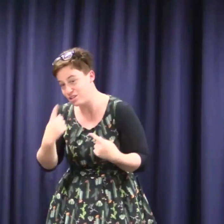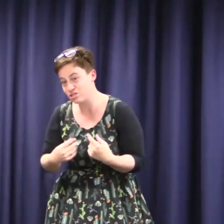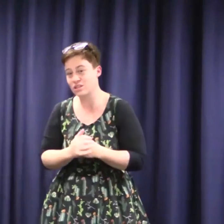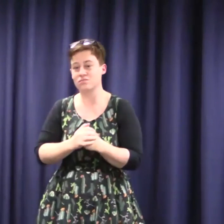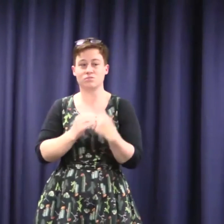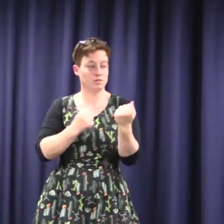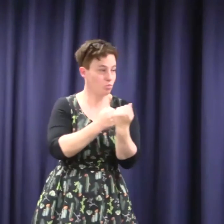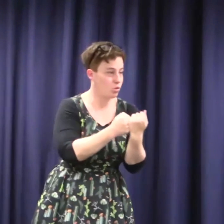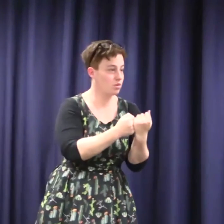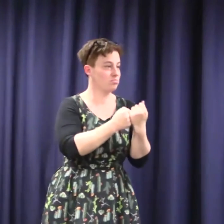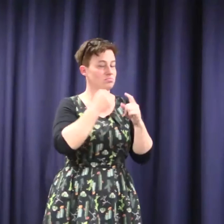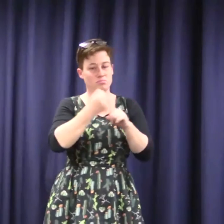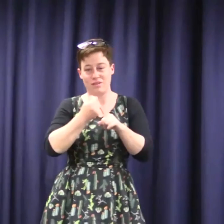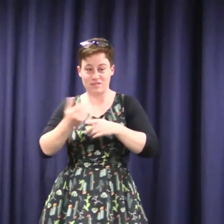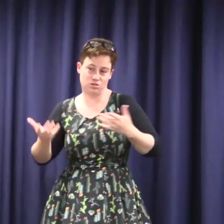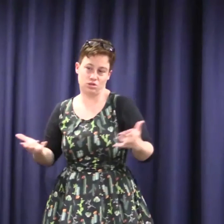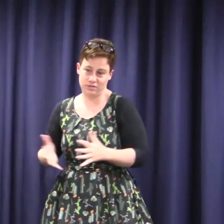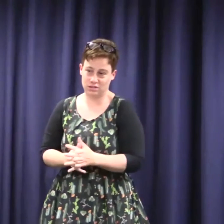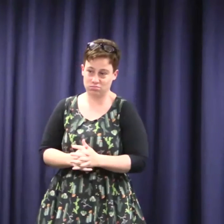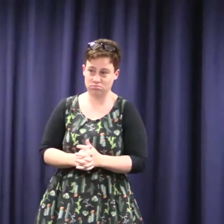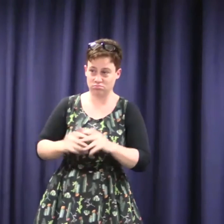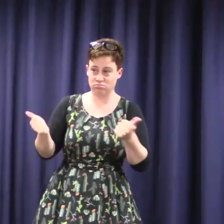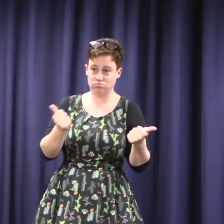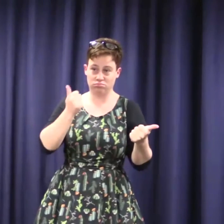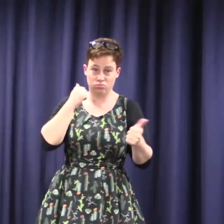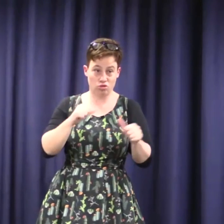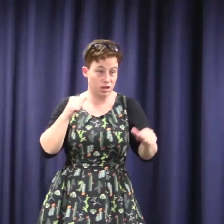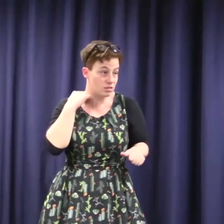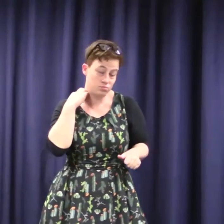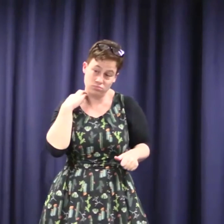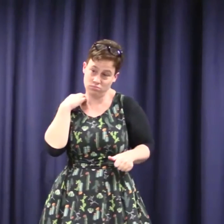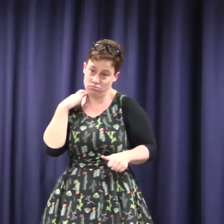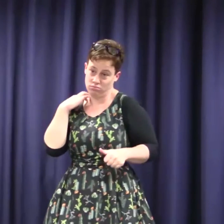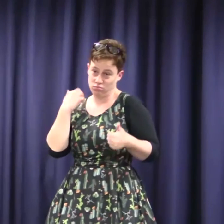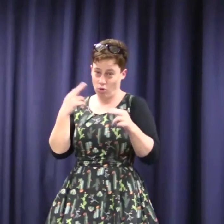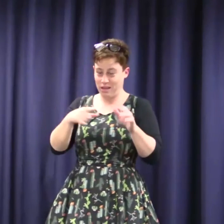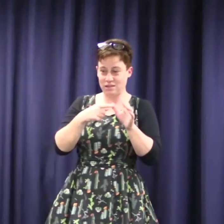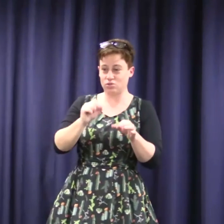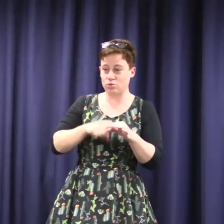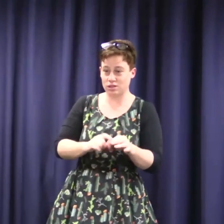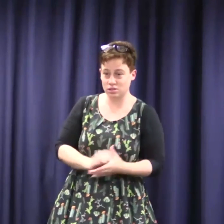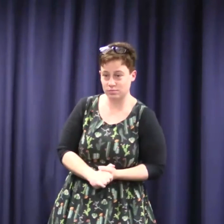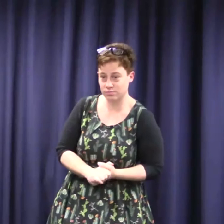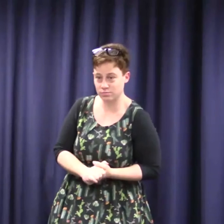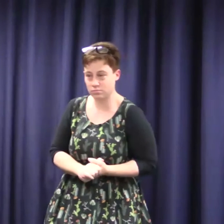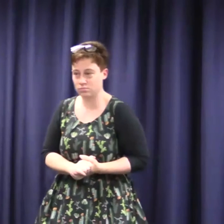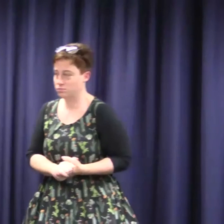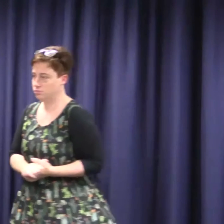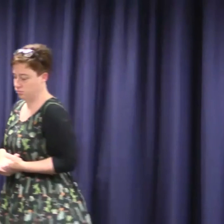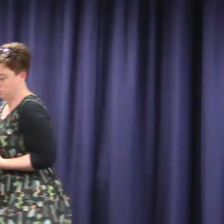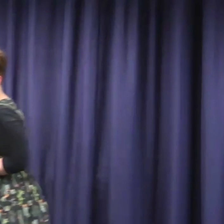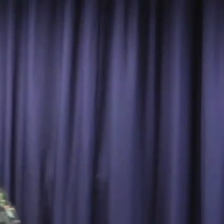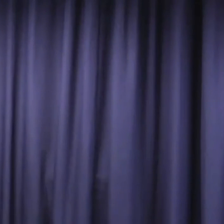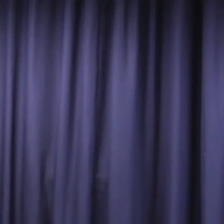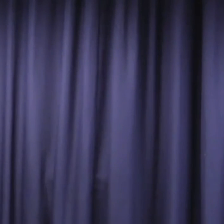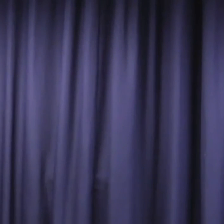Deaf Victoria, and I can give you as much information as I have in what services you can still access. I hope that answers your